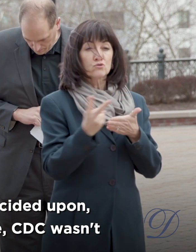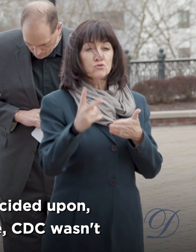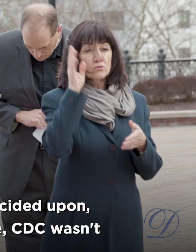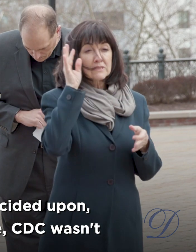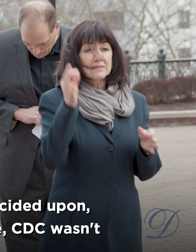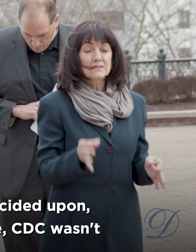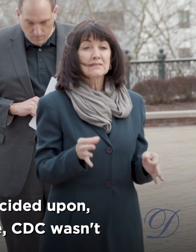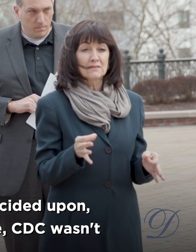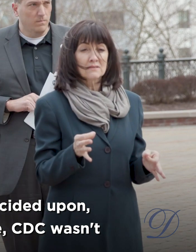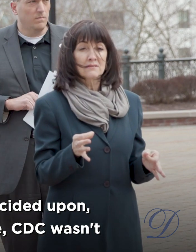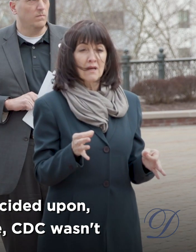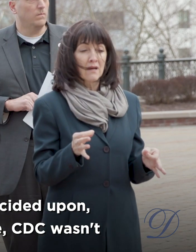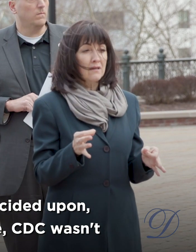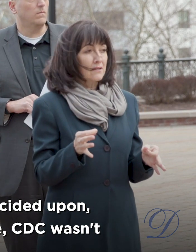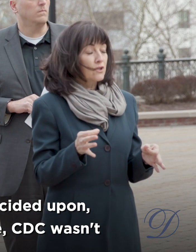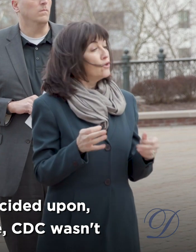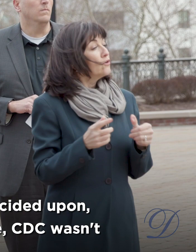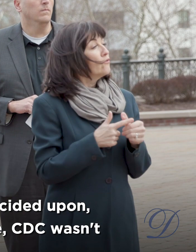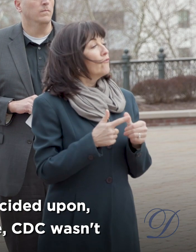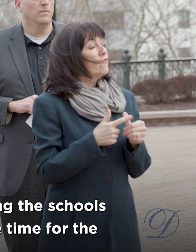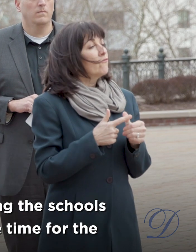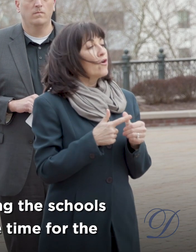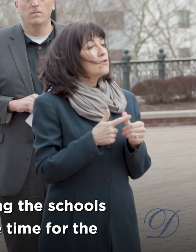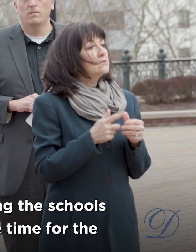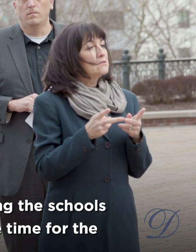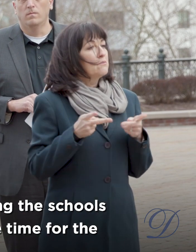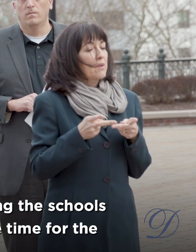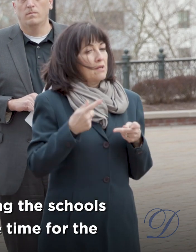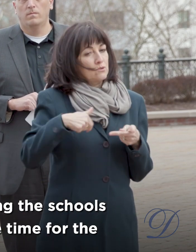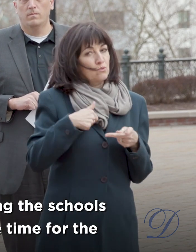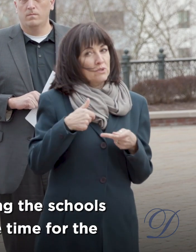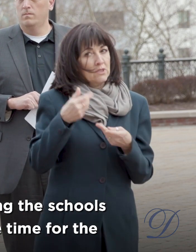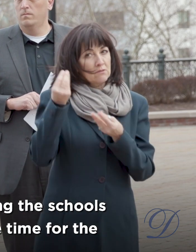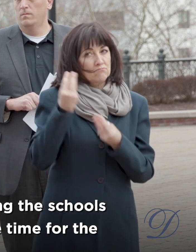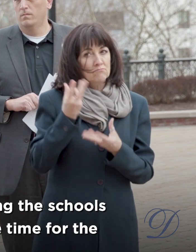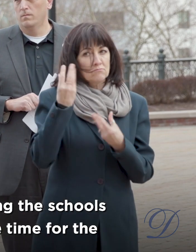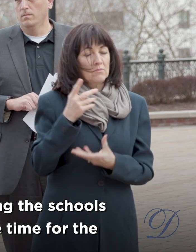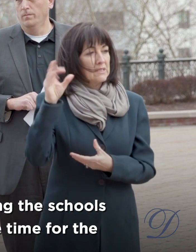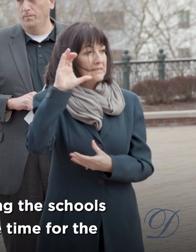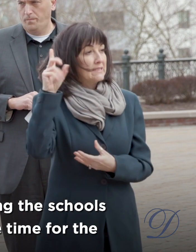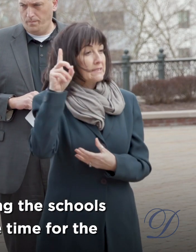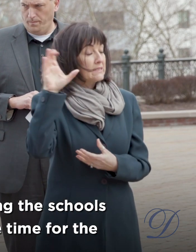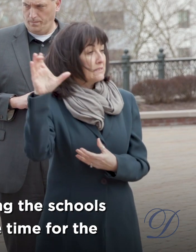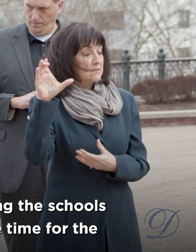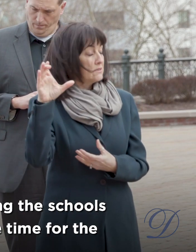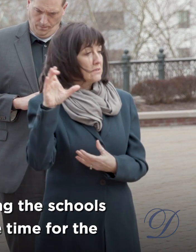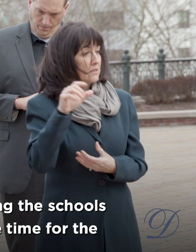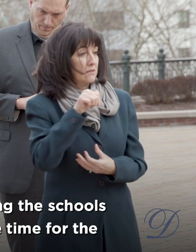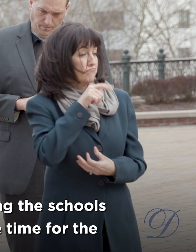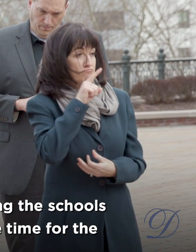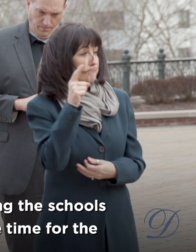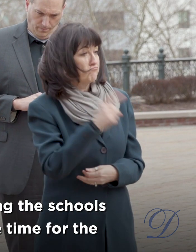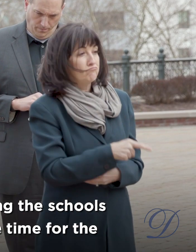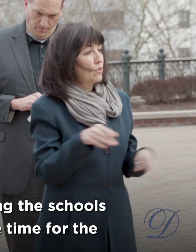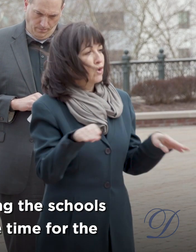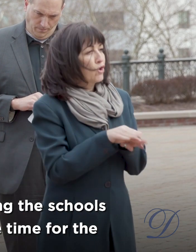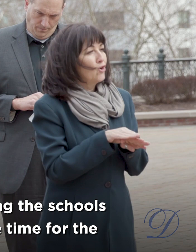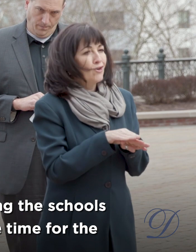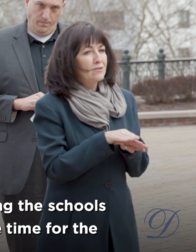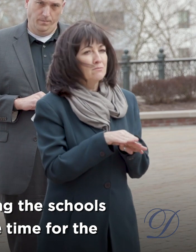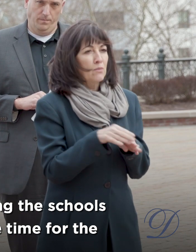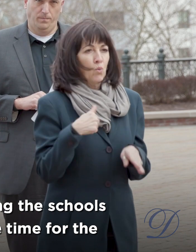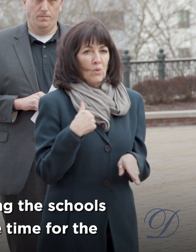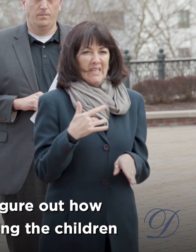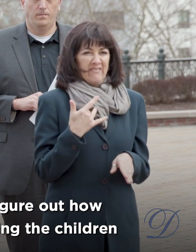mostly because, in the first place, the CDC wasn't recommending necessarily closing the schools, but we needed to provide